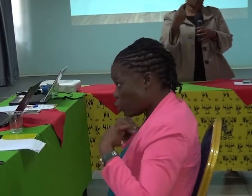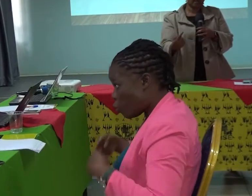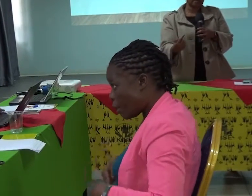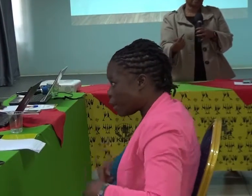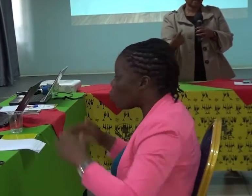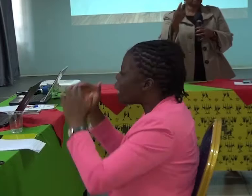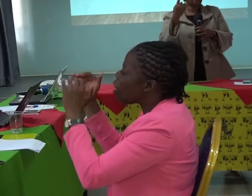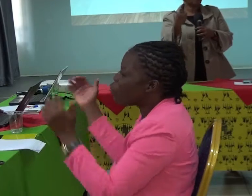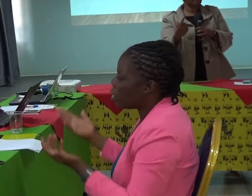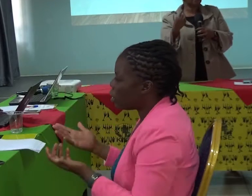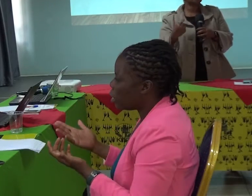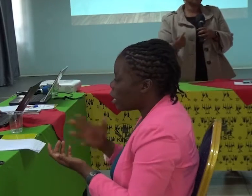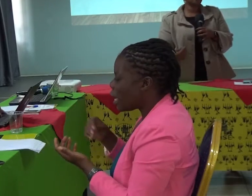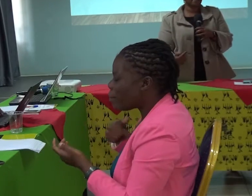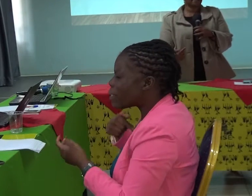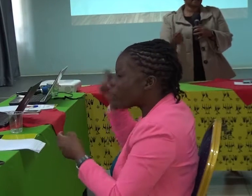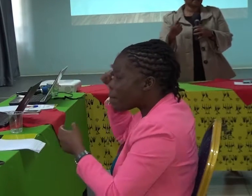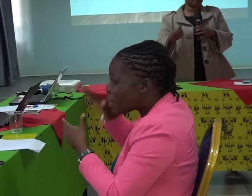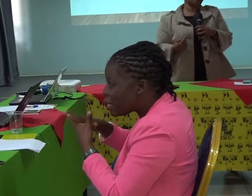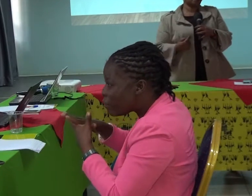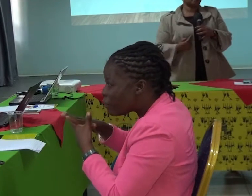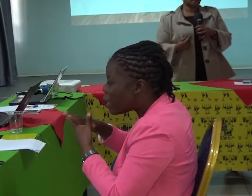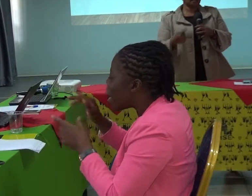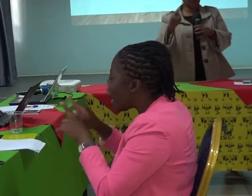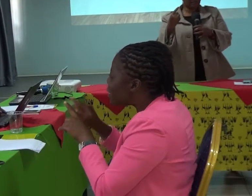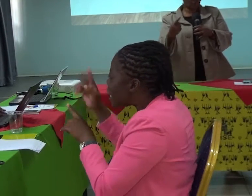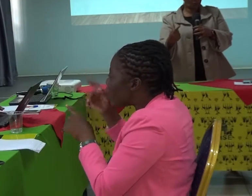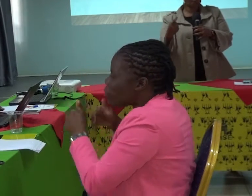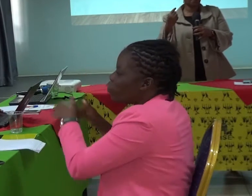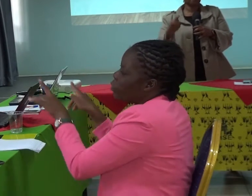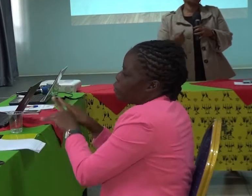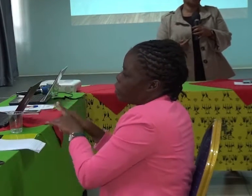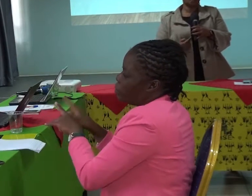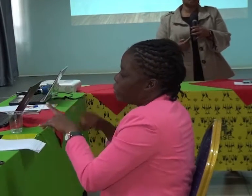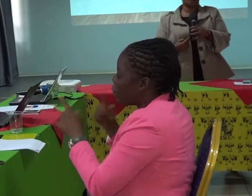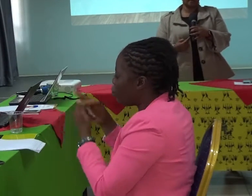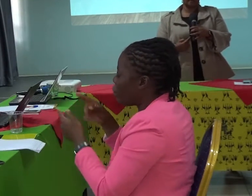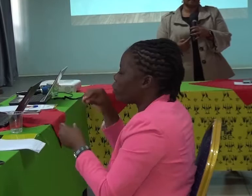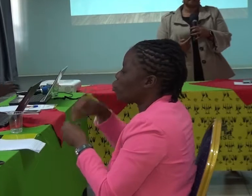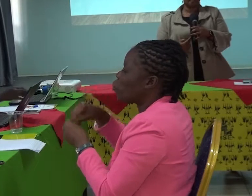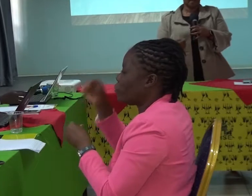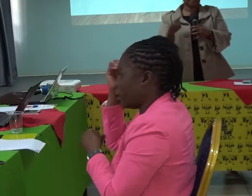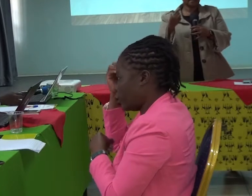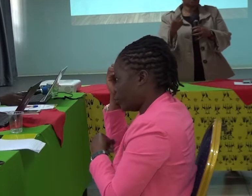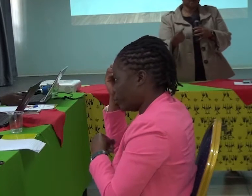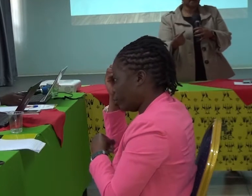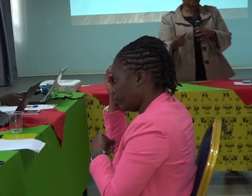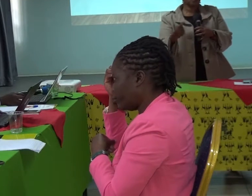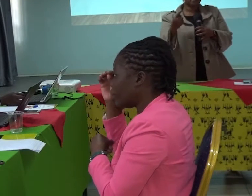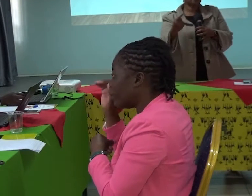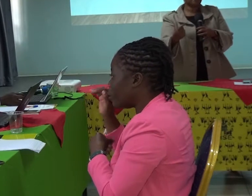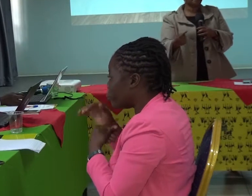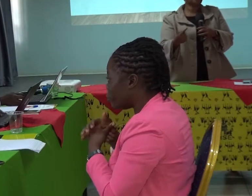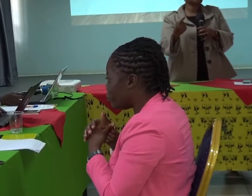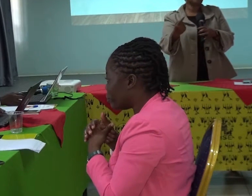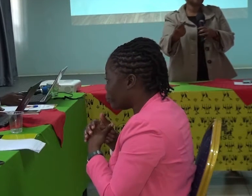are equalized. And I want to believe that is where we are as Kenyans, as far as inclusive education is concerned. And that is why we